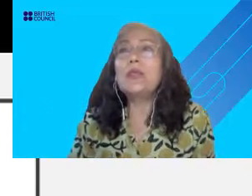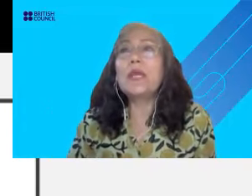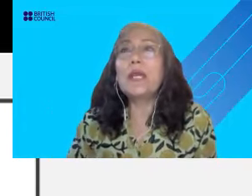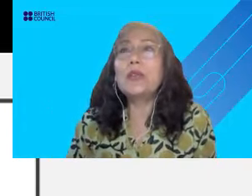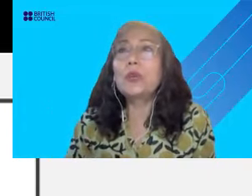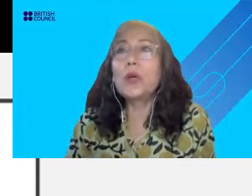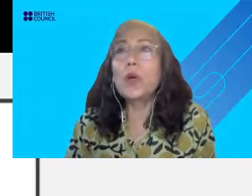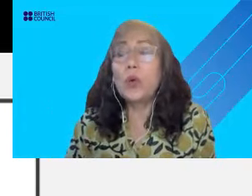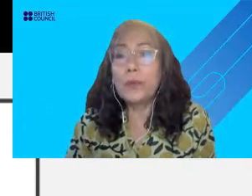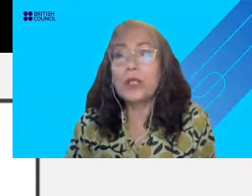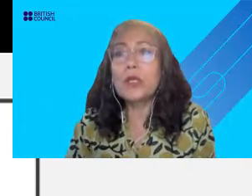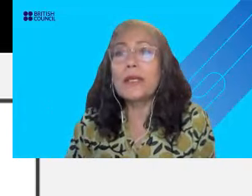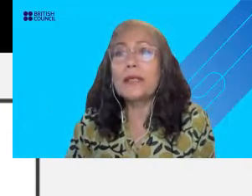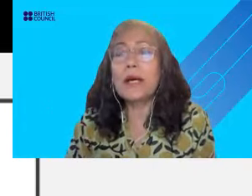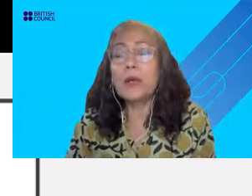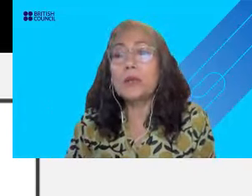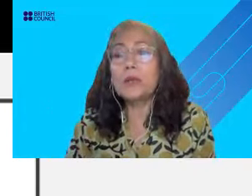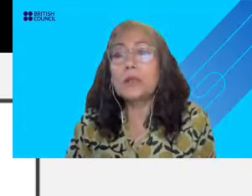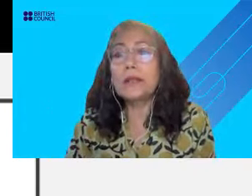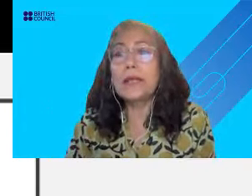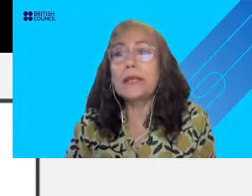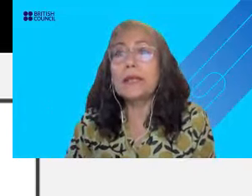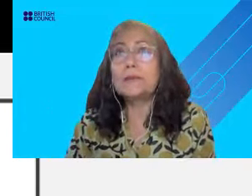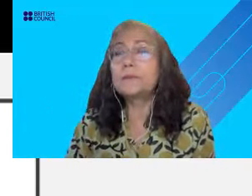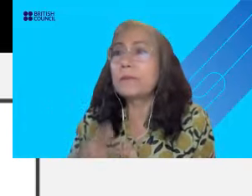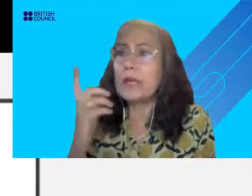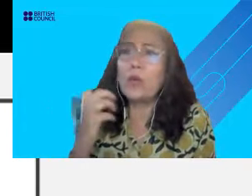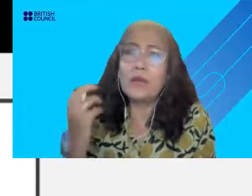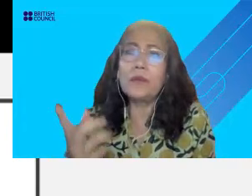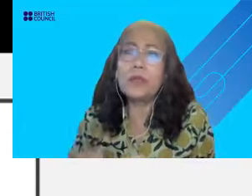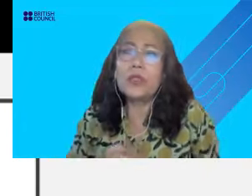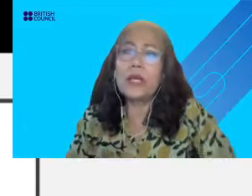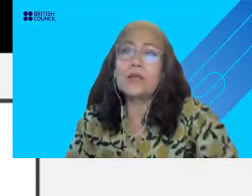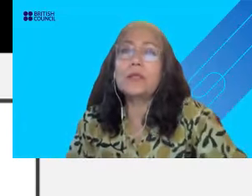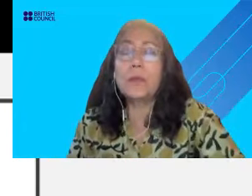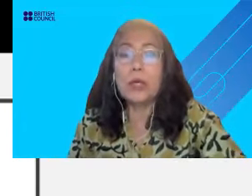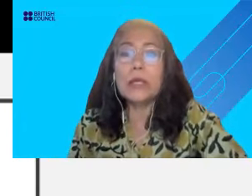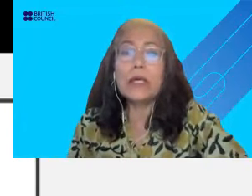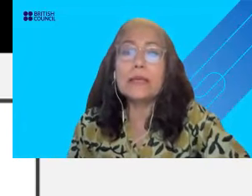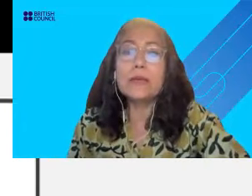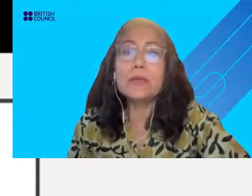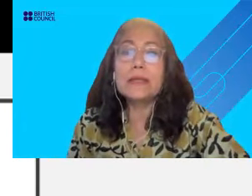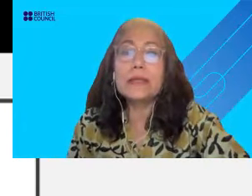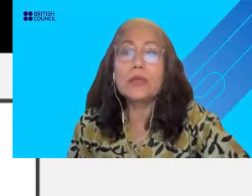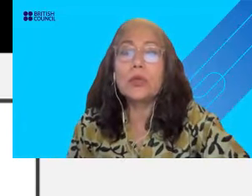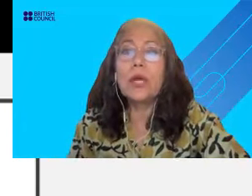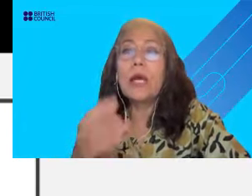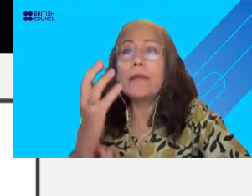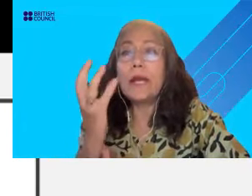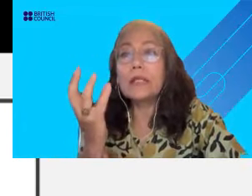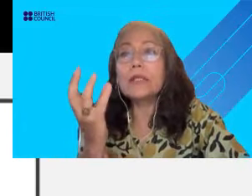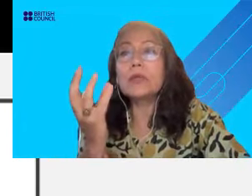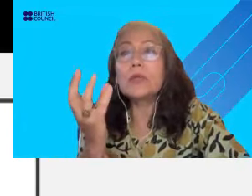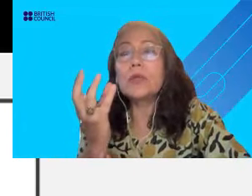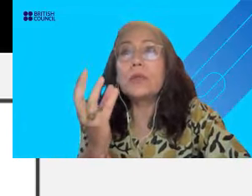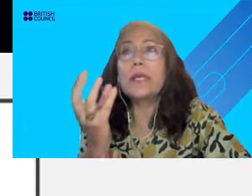they need to think through the whole project. I also heard that in one of the British Council podcasts I was listening to,